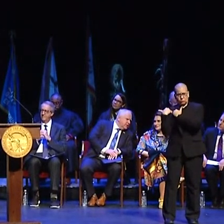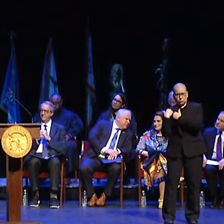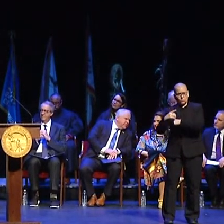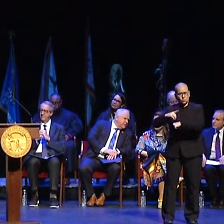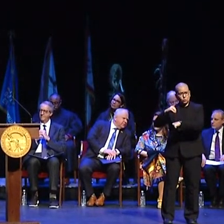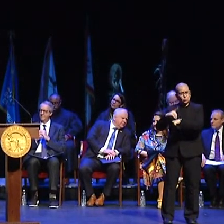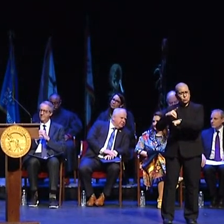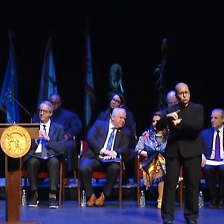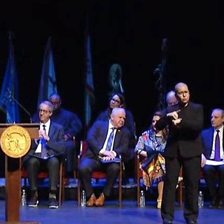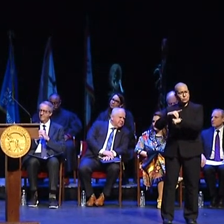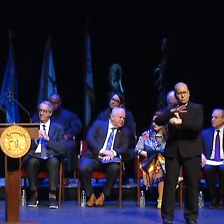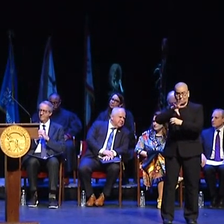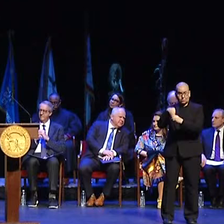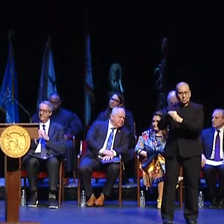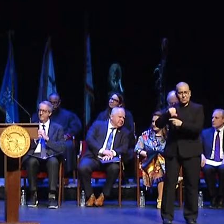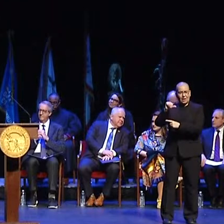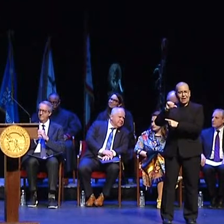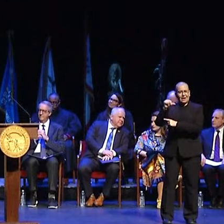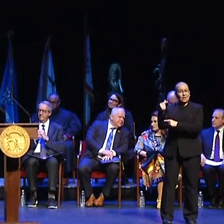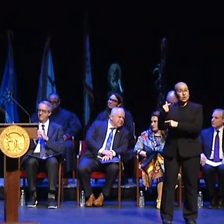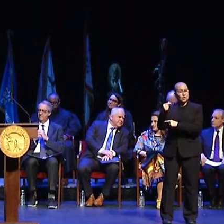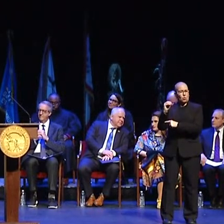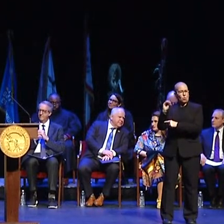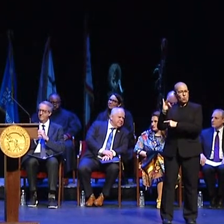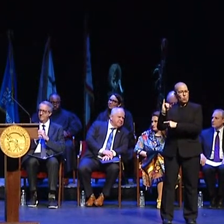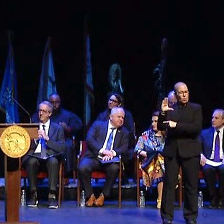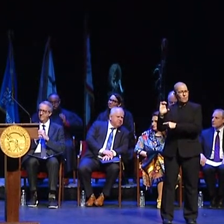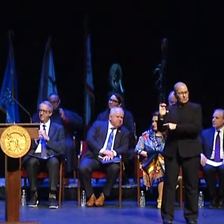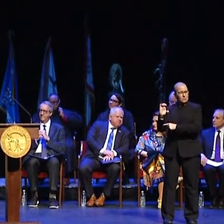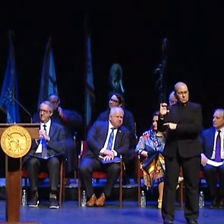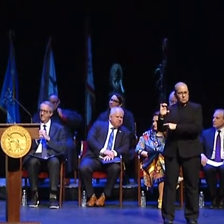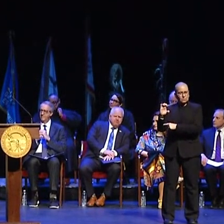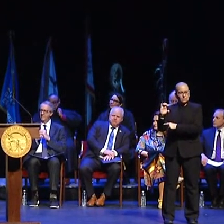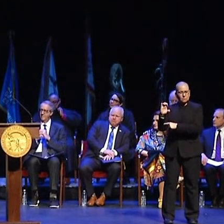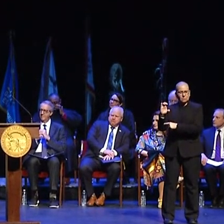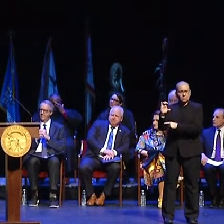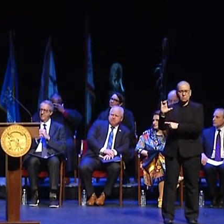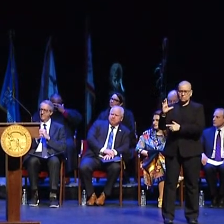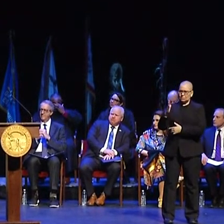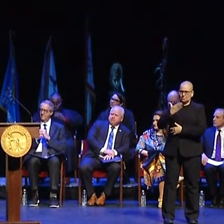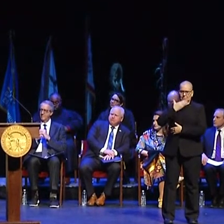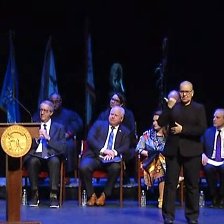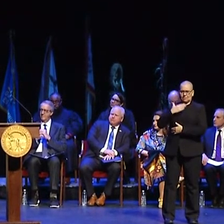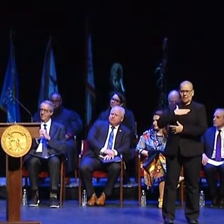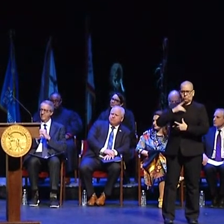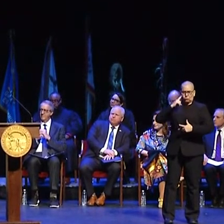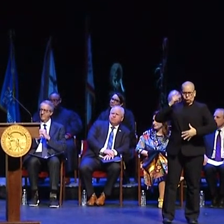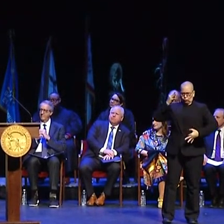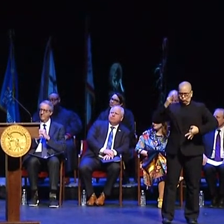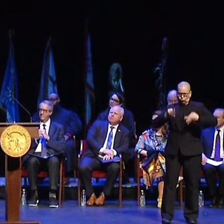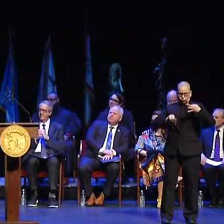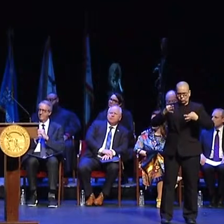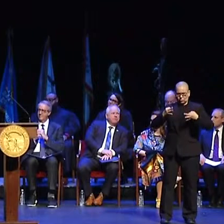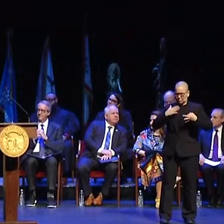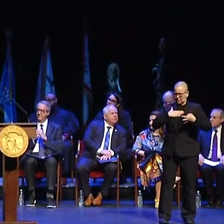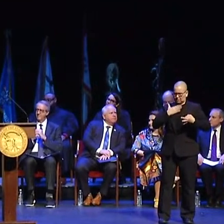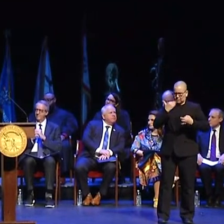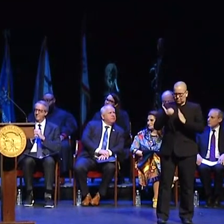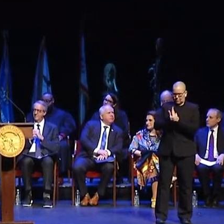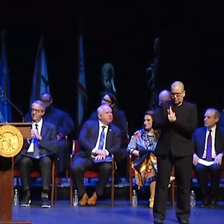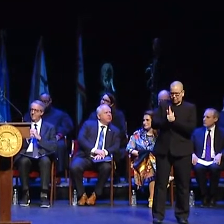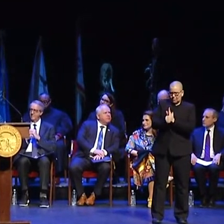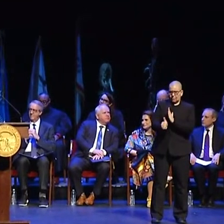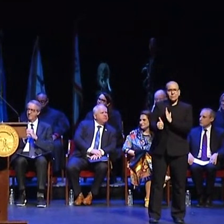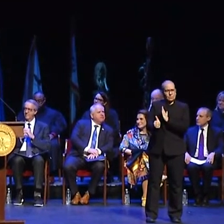to the best of my judgment and ability, to the best of my judgment and ability. So help me